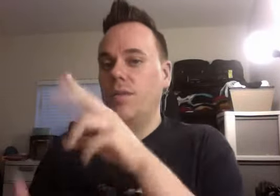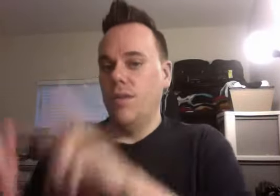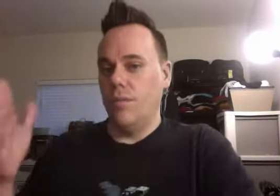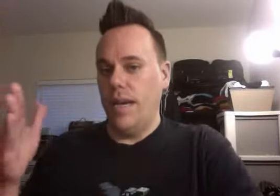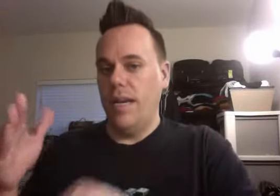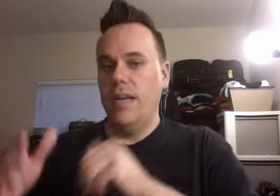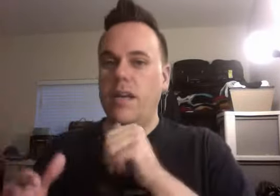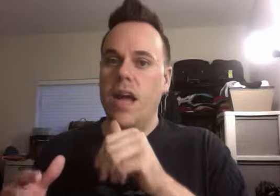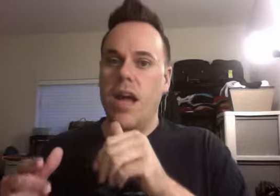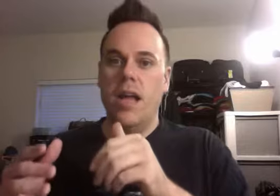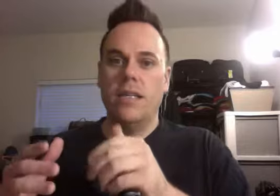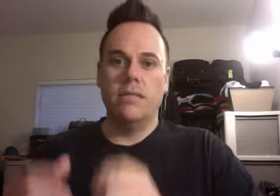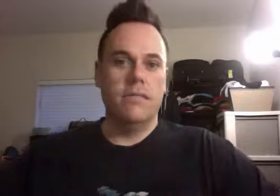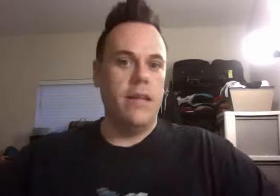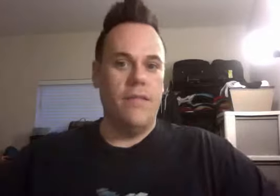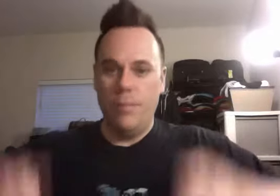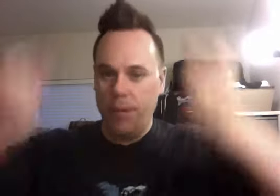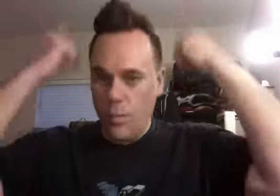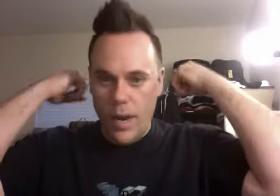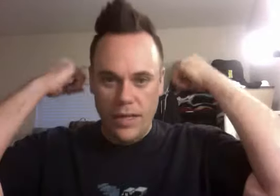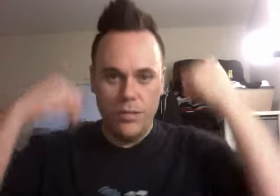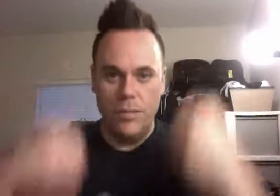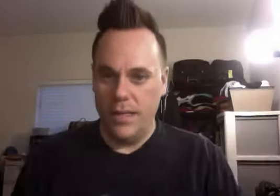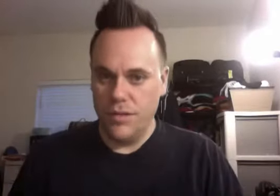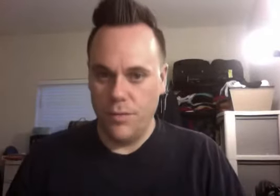they're reading, not having it be way too much for them.